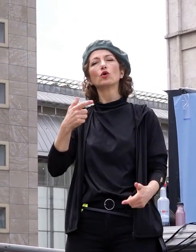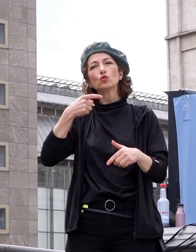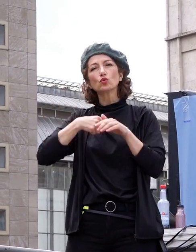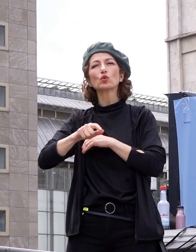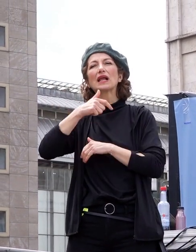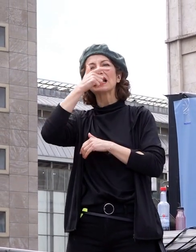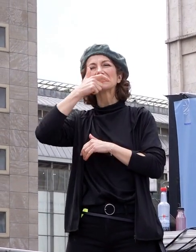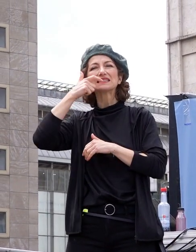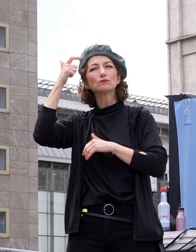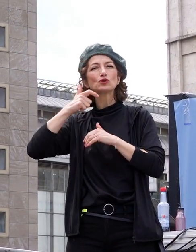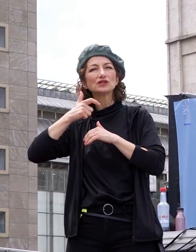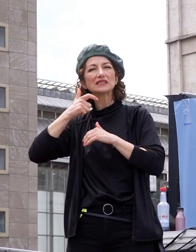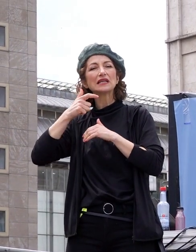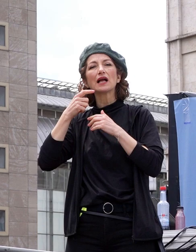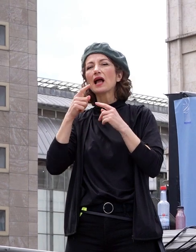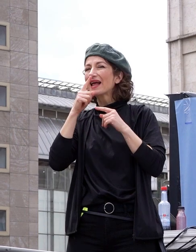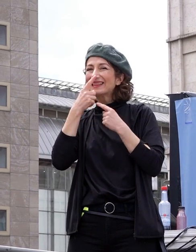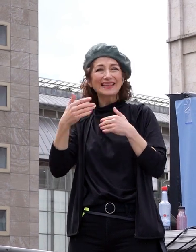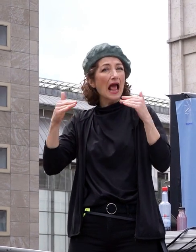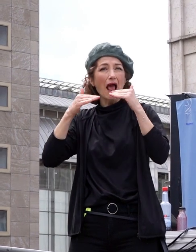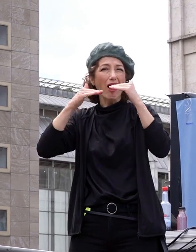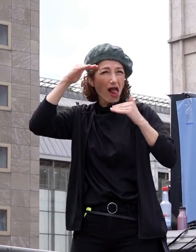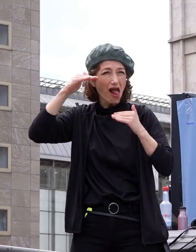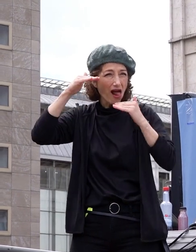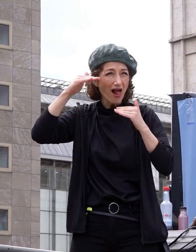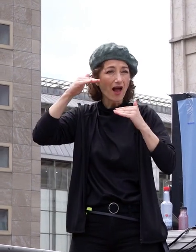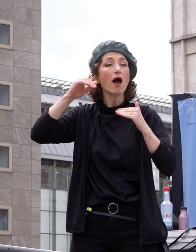in housing,